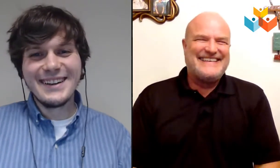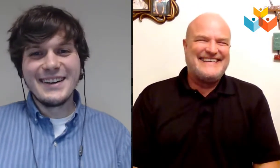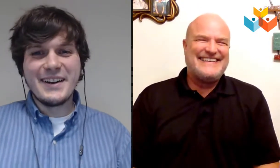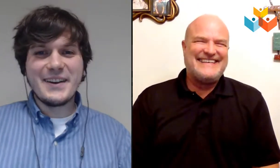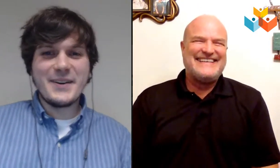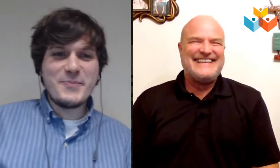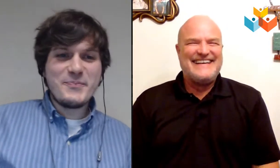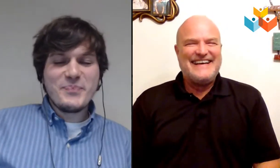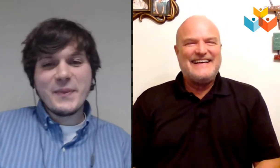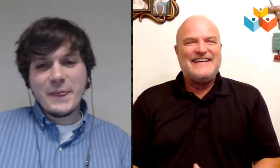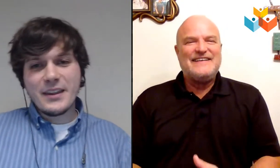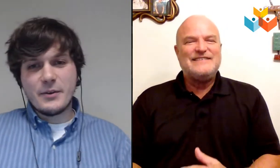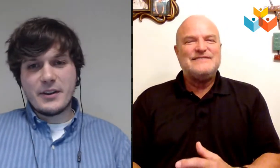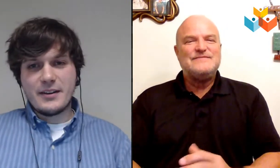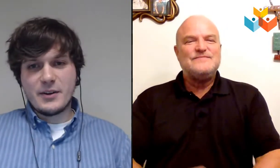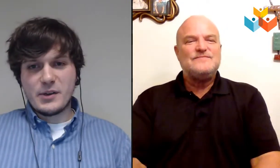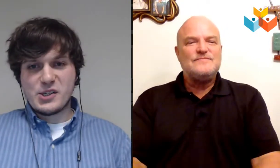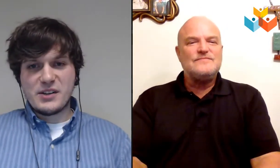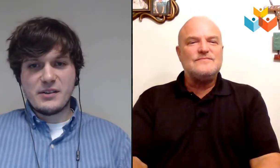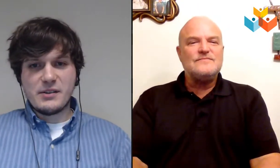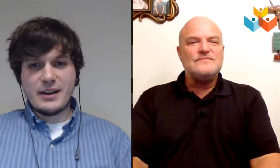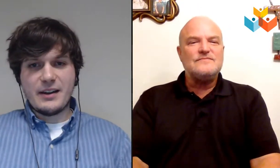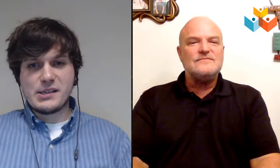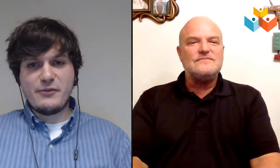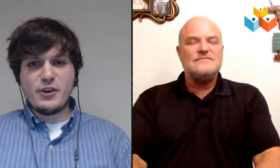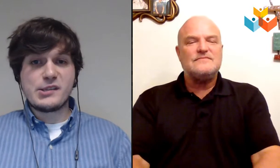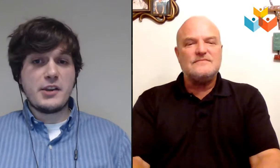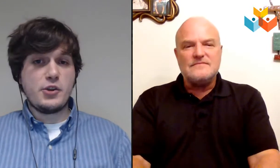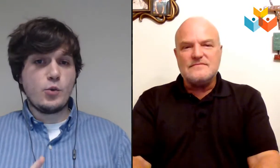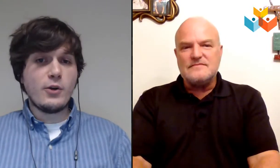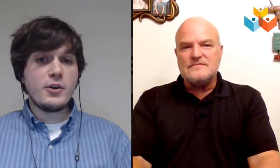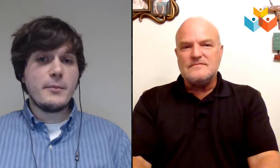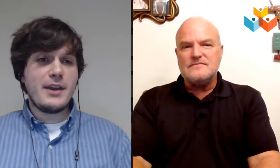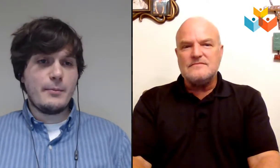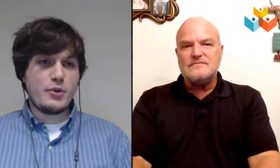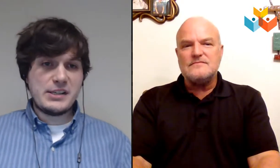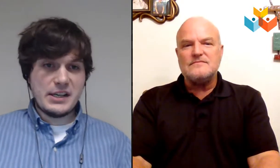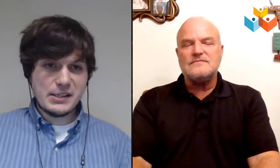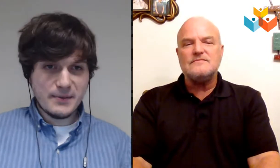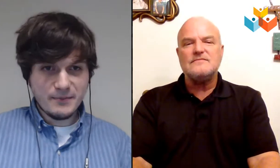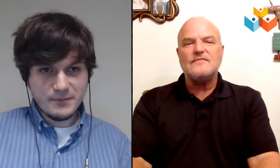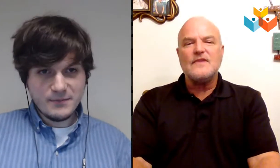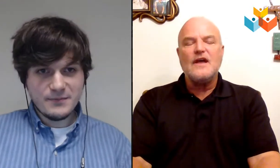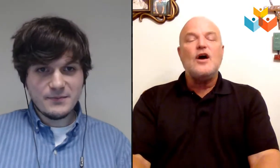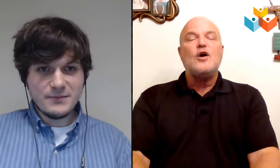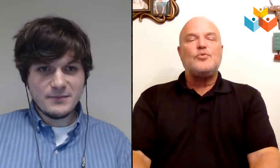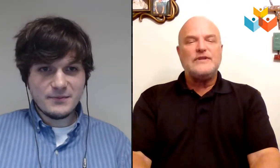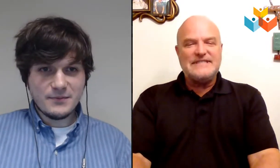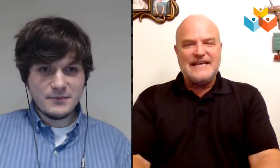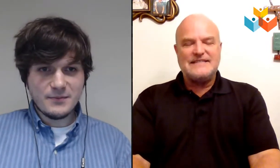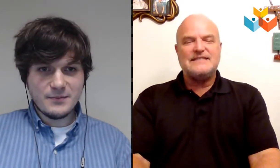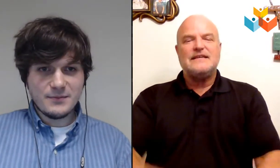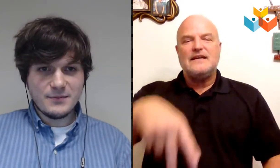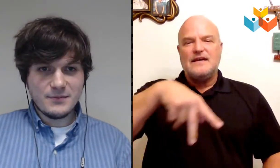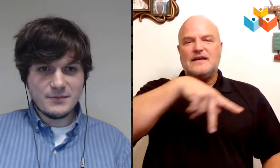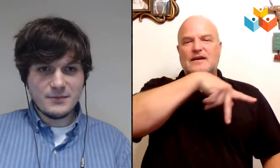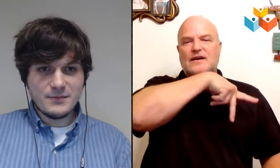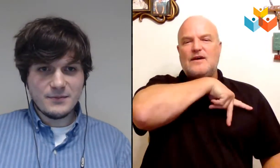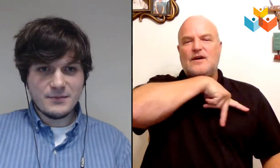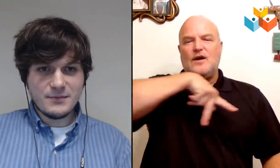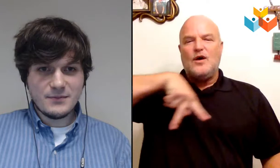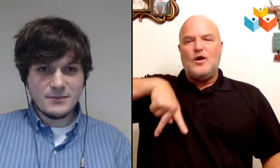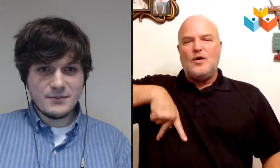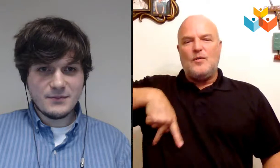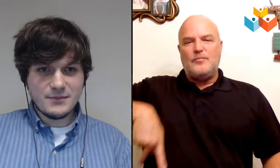that. Got a question asking for you to sign "You're welcome" and "Princess." Princess.